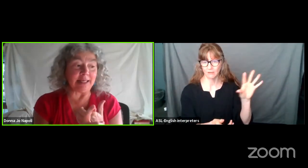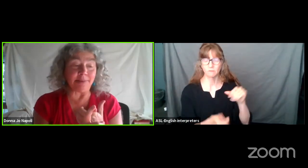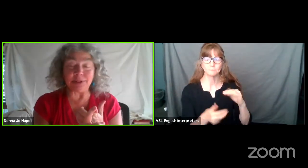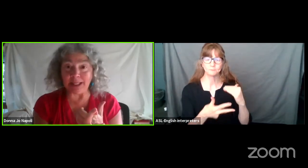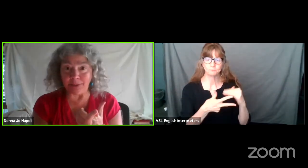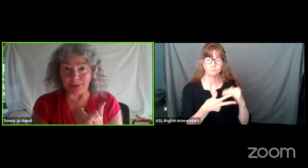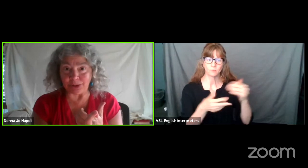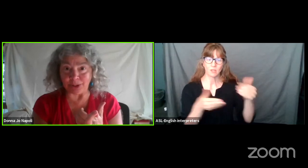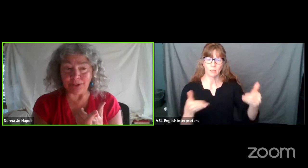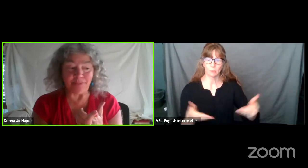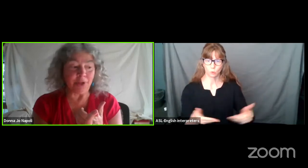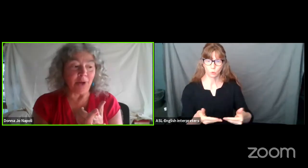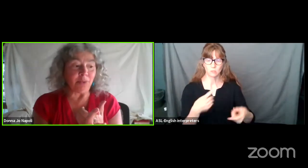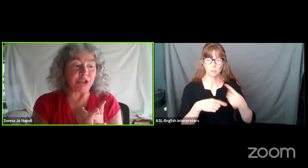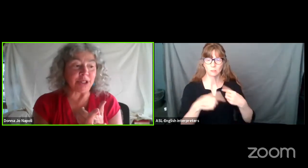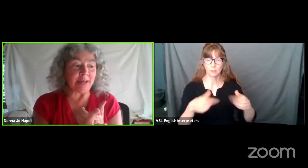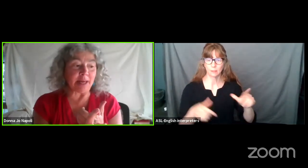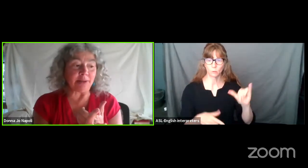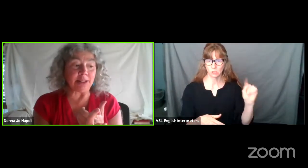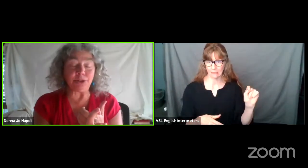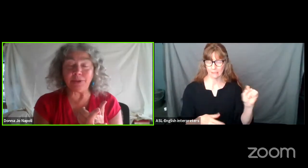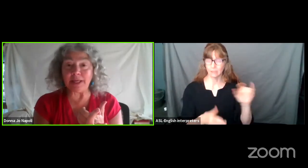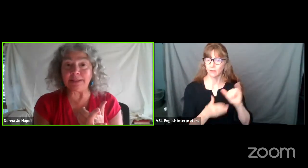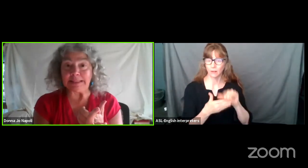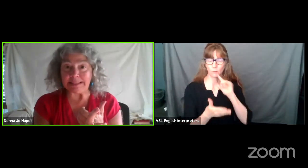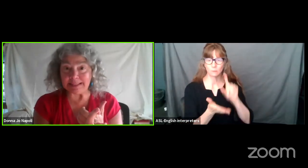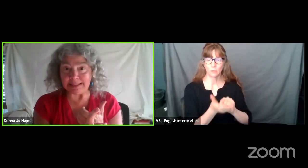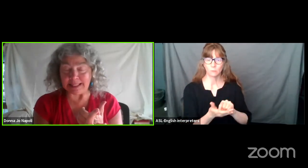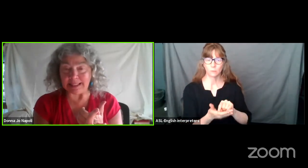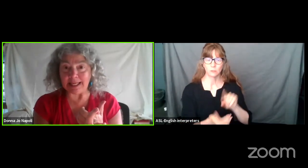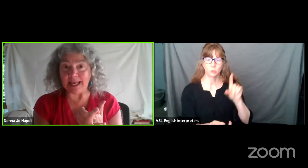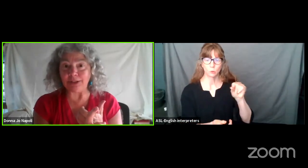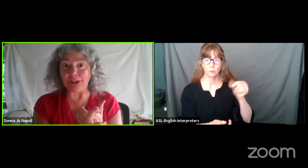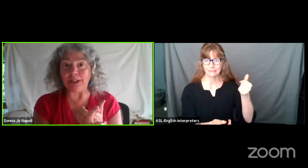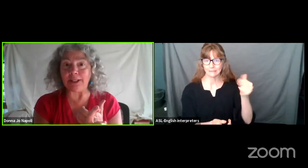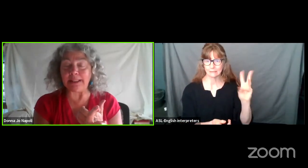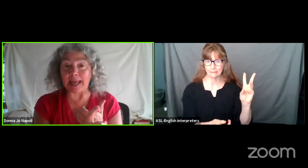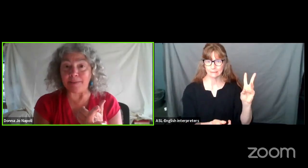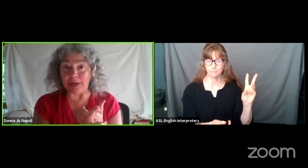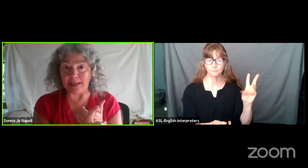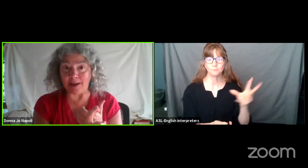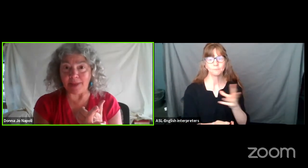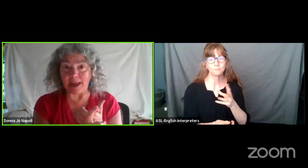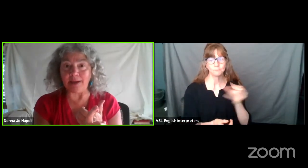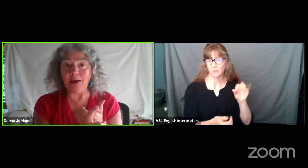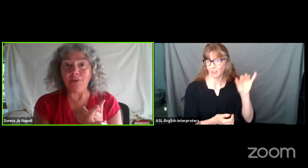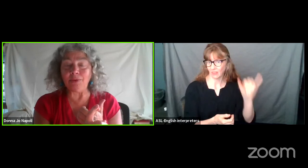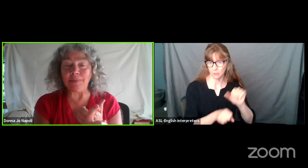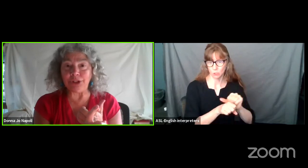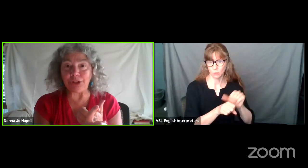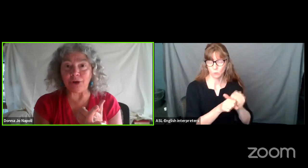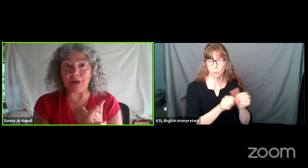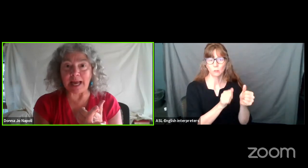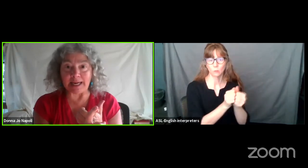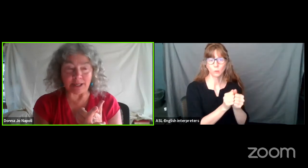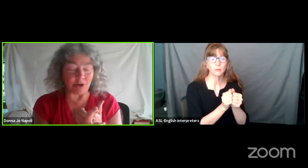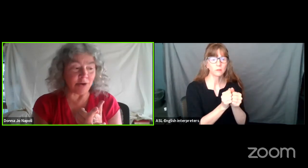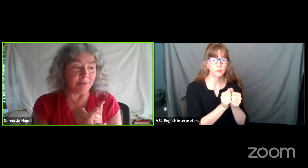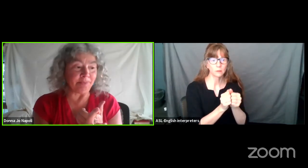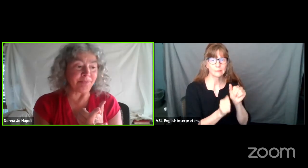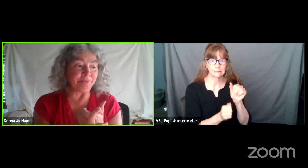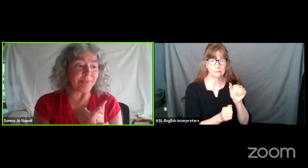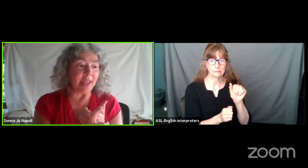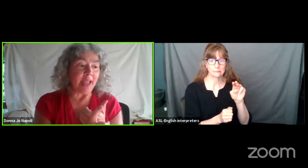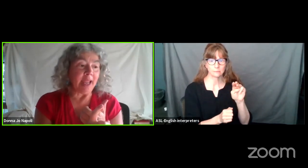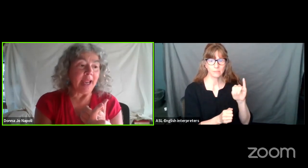Introducing Sign Language Literature, which came out in 2016, and she collaborated on that with Michiko